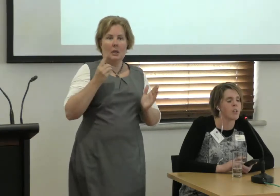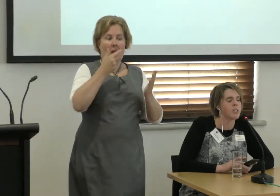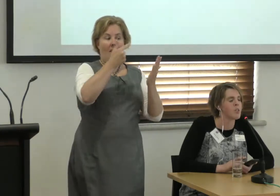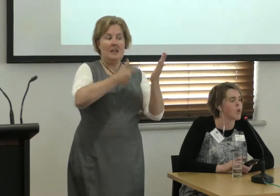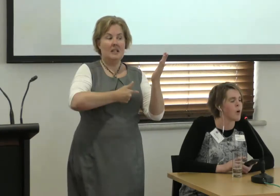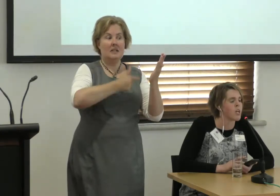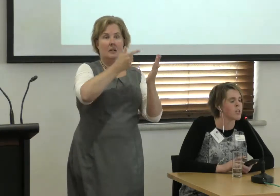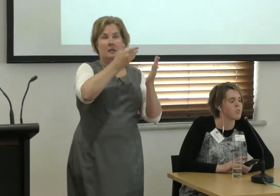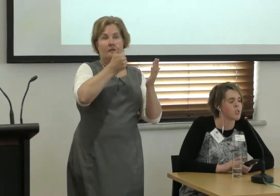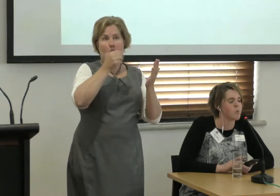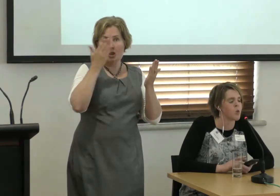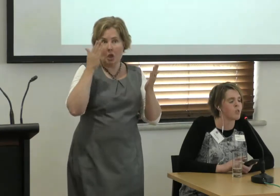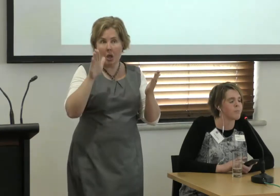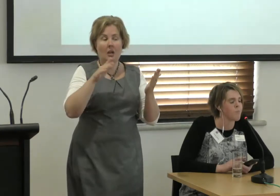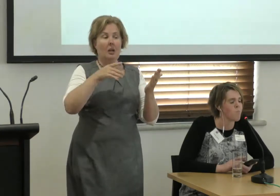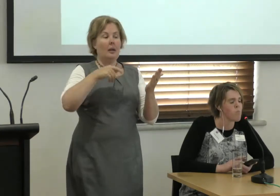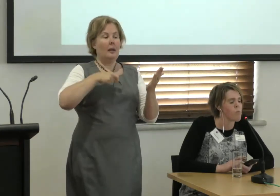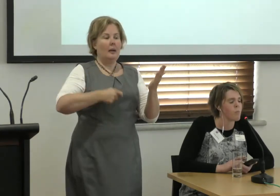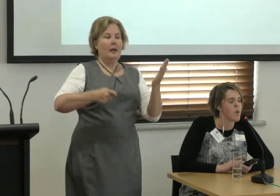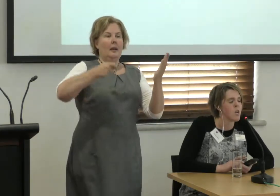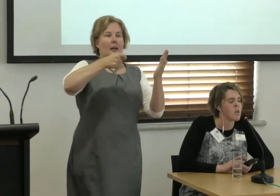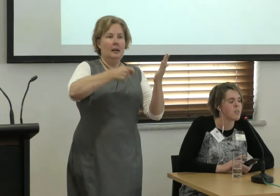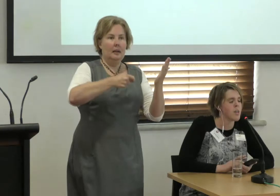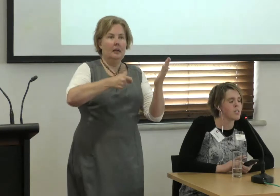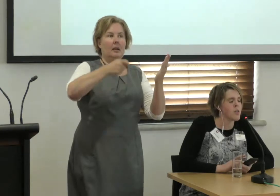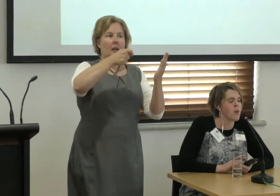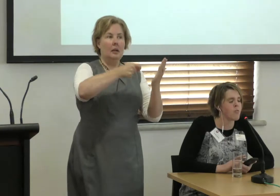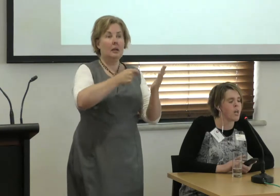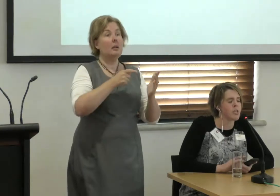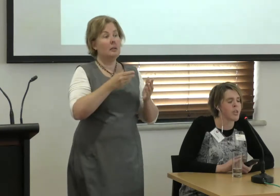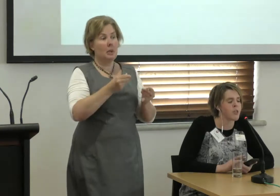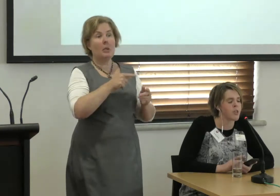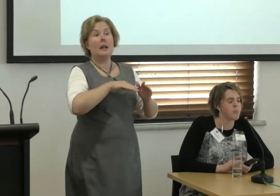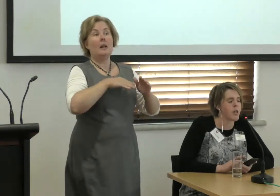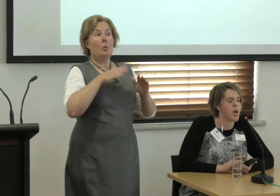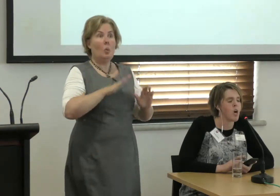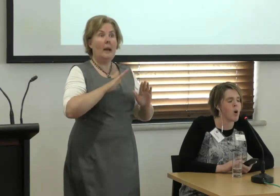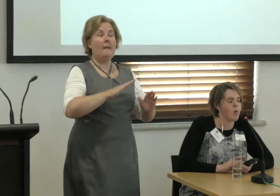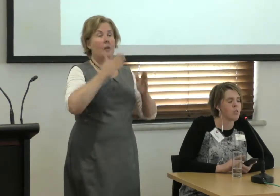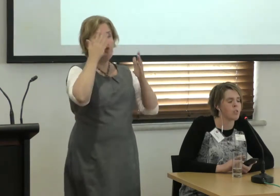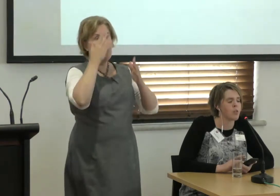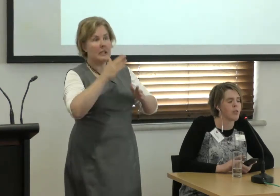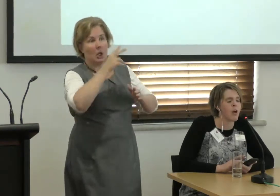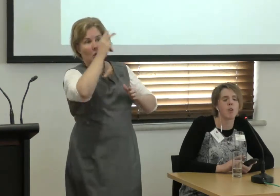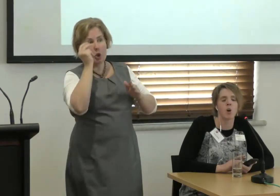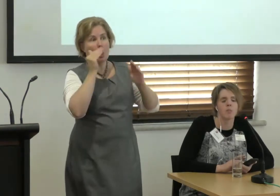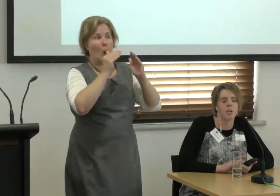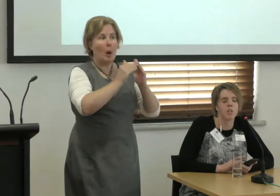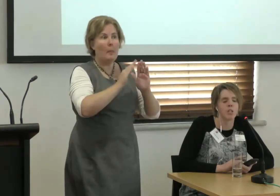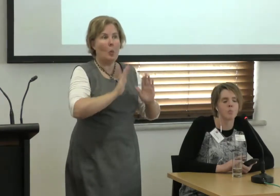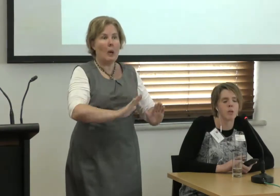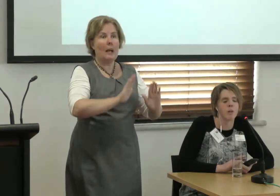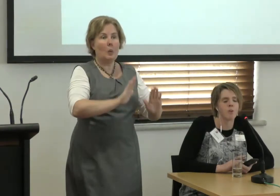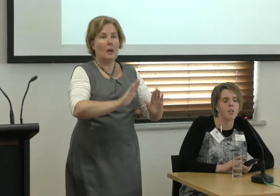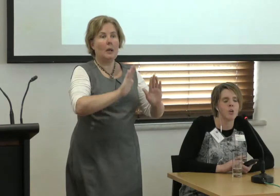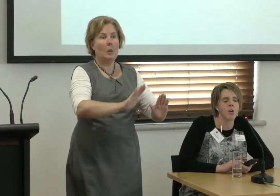while they're still on the waiting list for support. These are the overarching issues, but now I want to narrow the conversation a